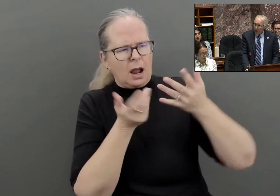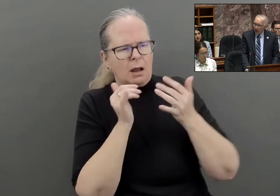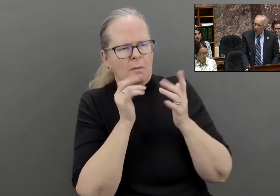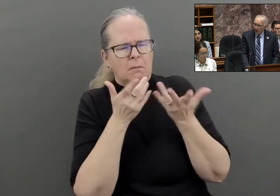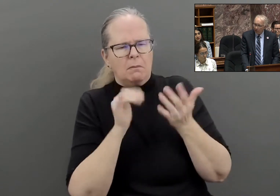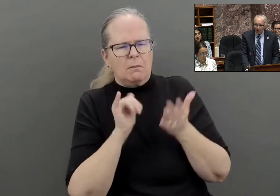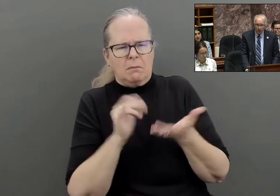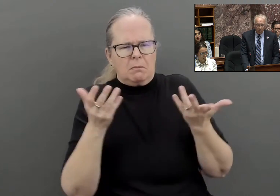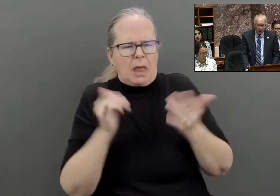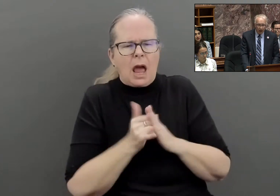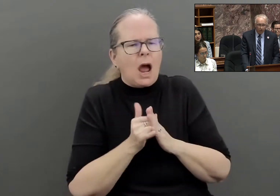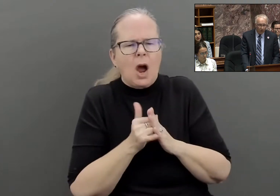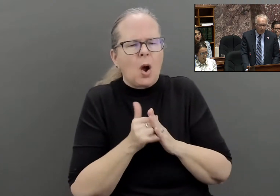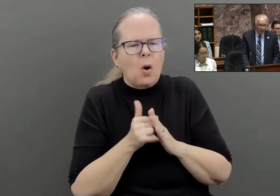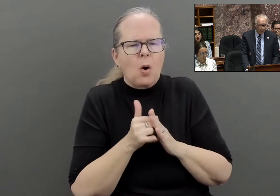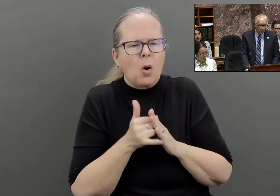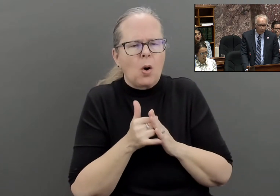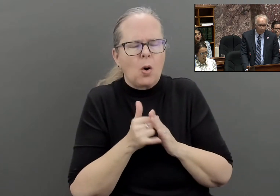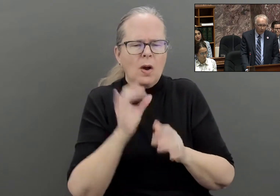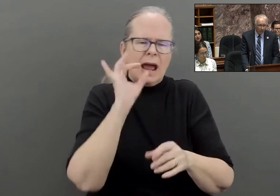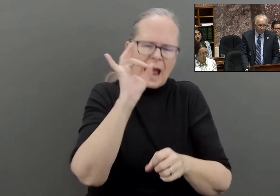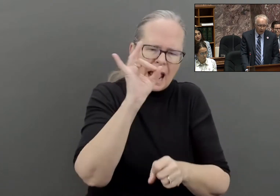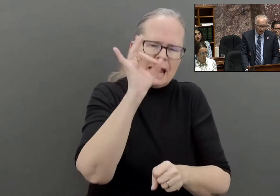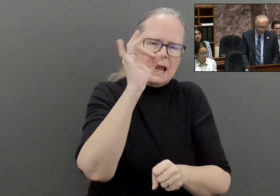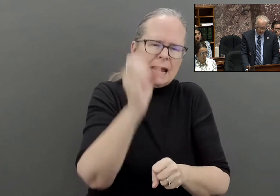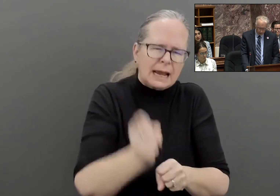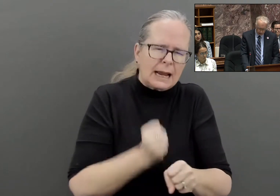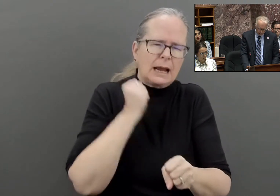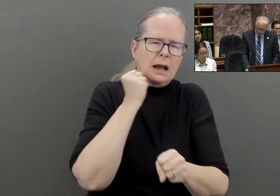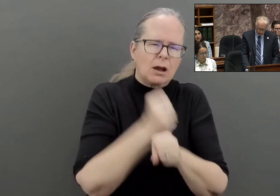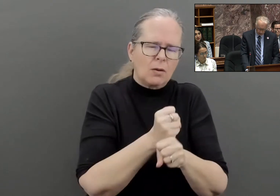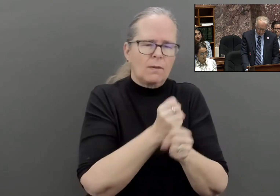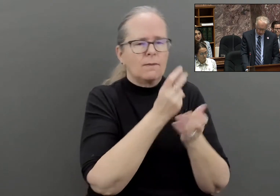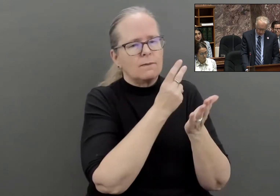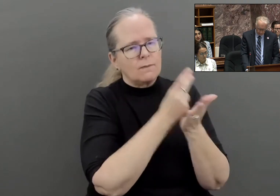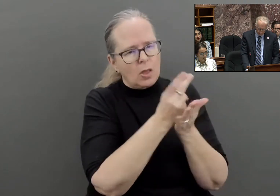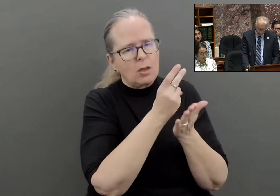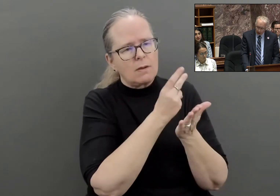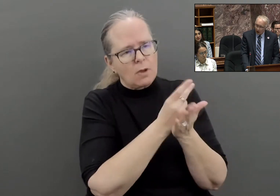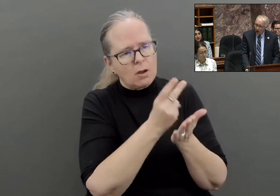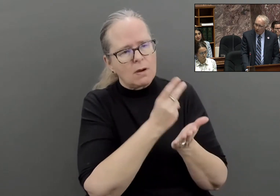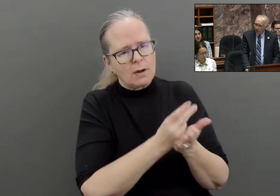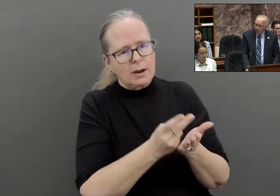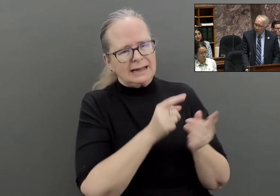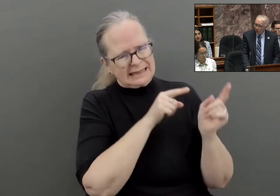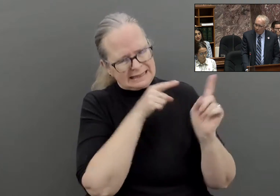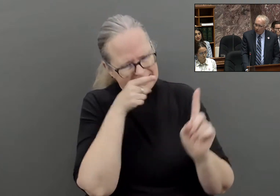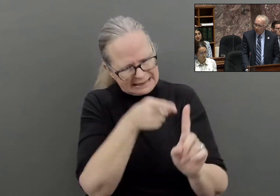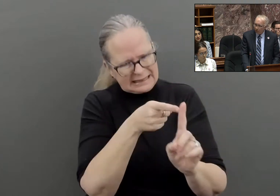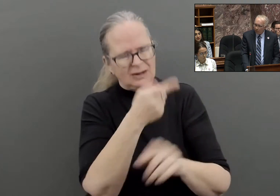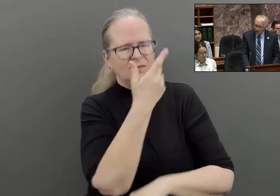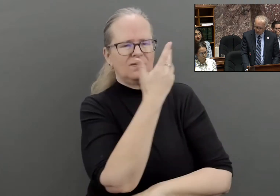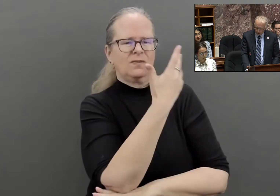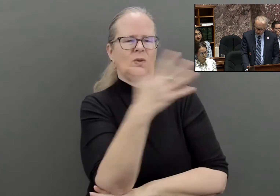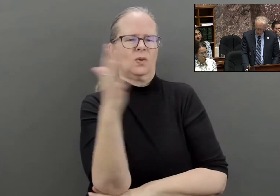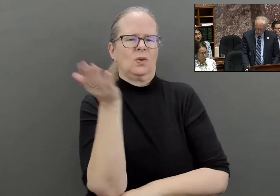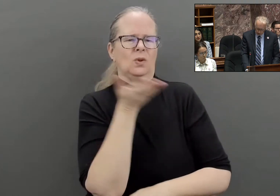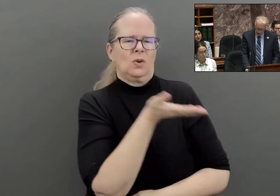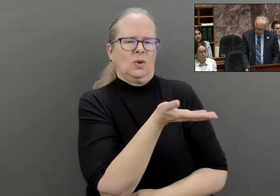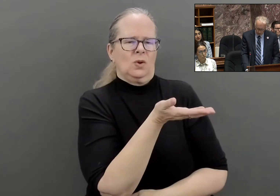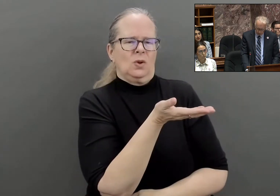file, and like I say, you can't solve a problem with the same level of thinking that created it. How can the forest workers of